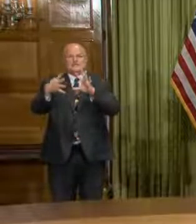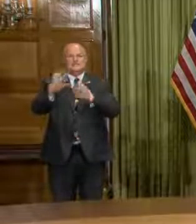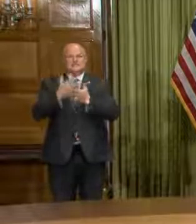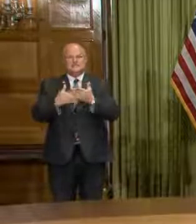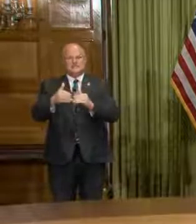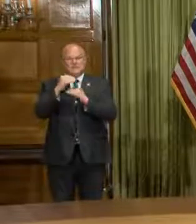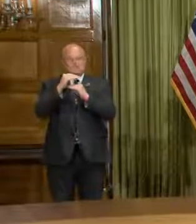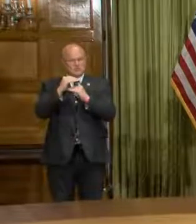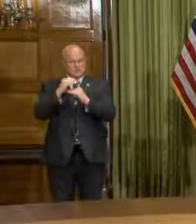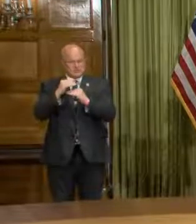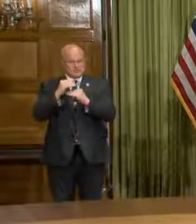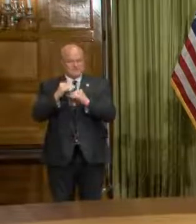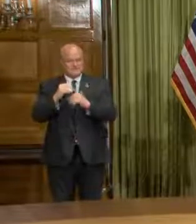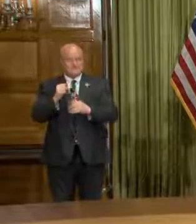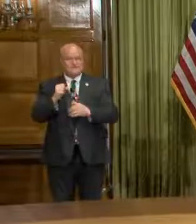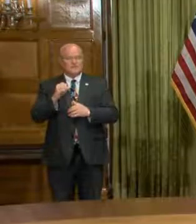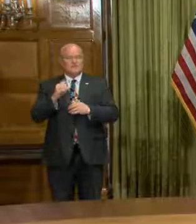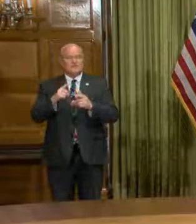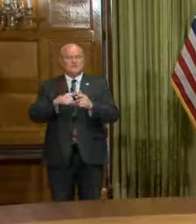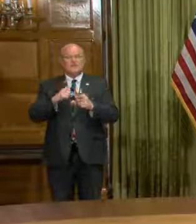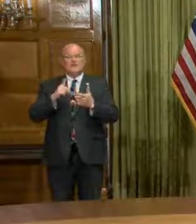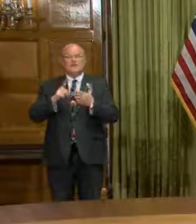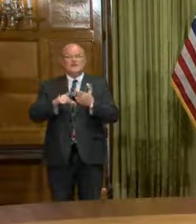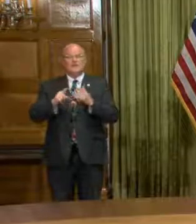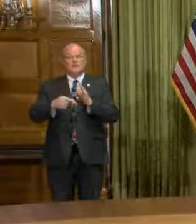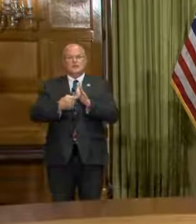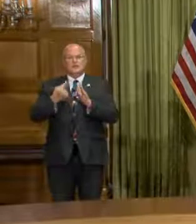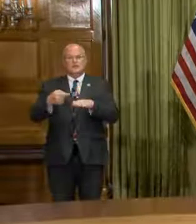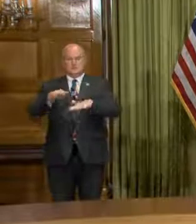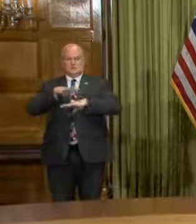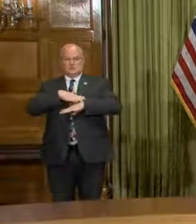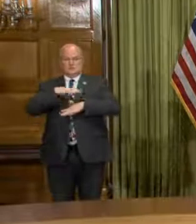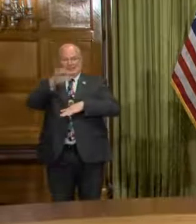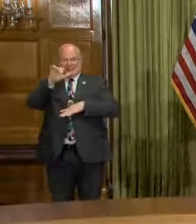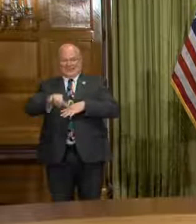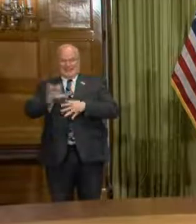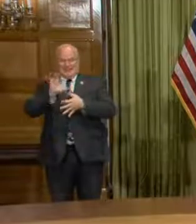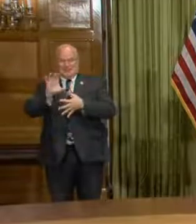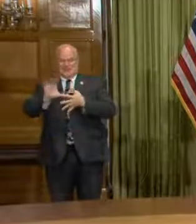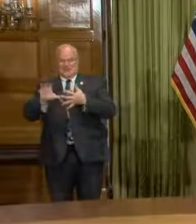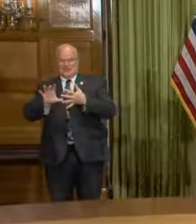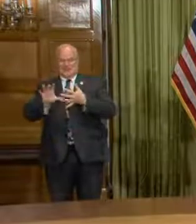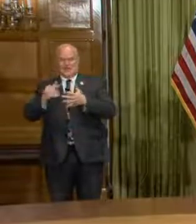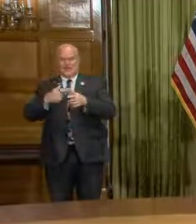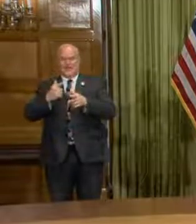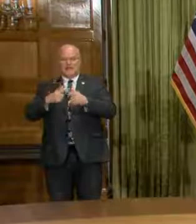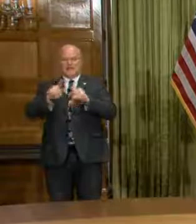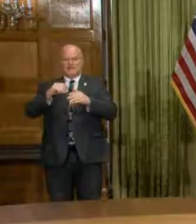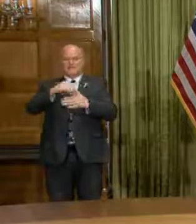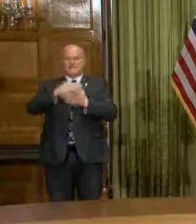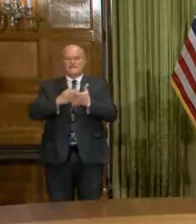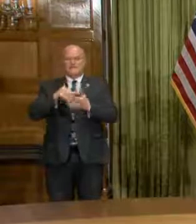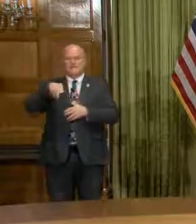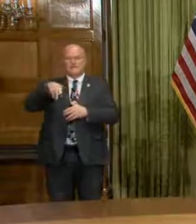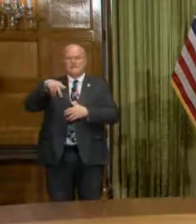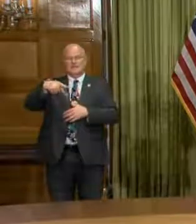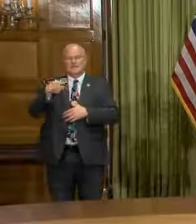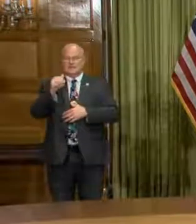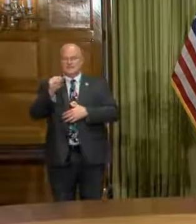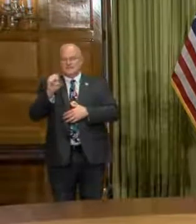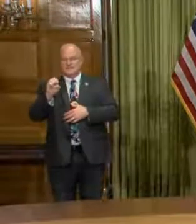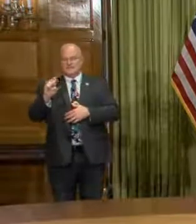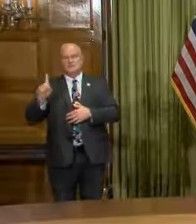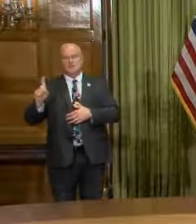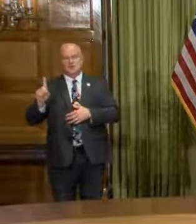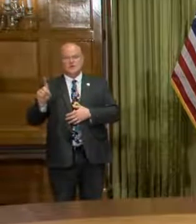of the restrictions. And then once you meet those criteria, you can go on into phase one, where